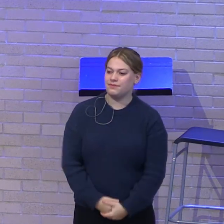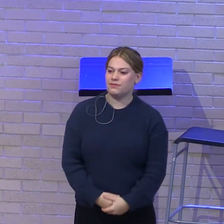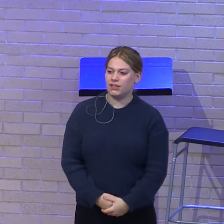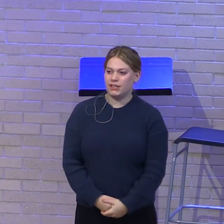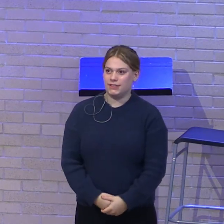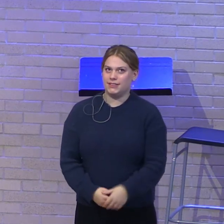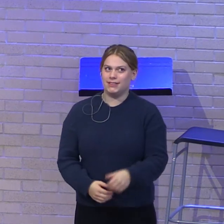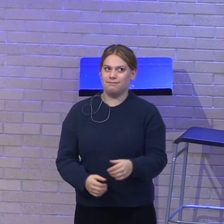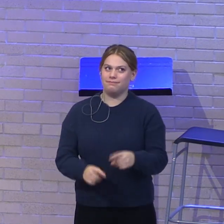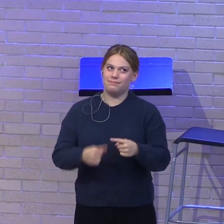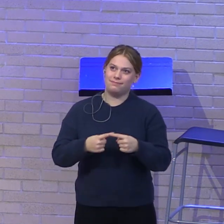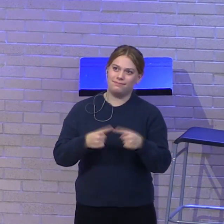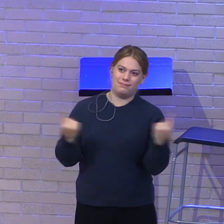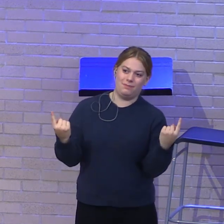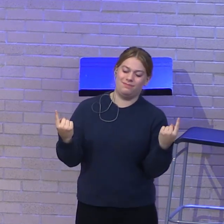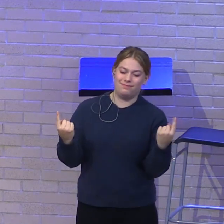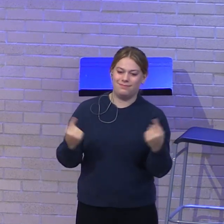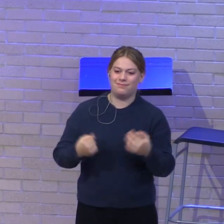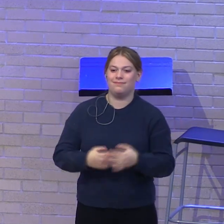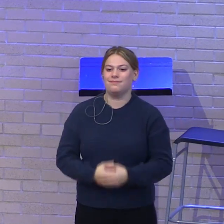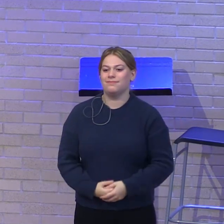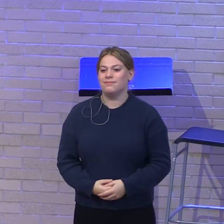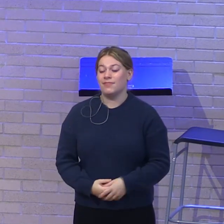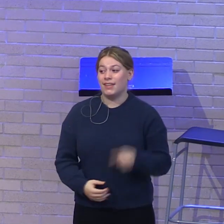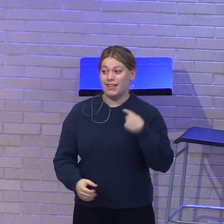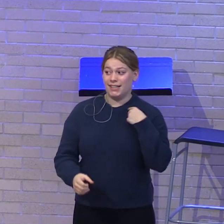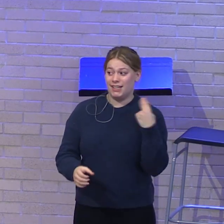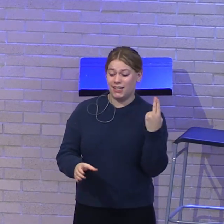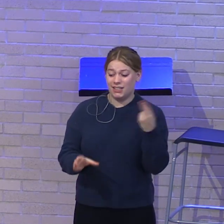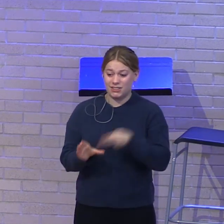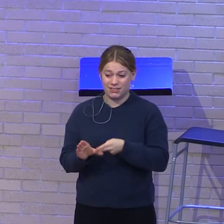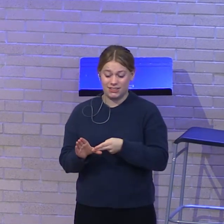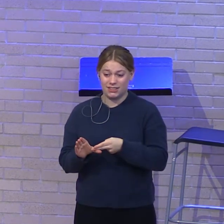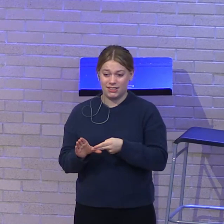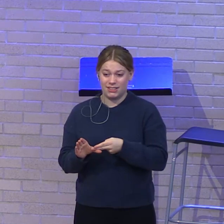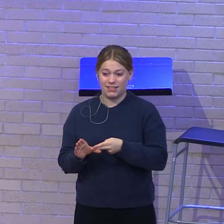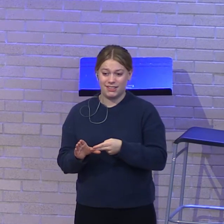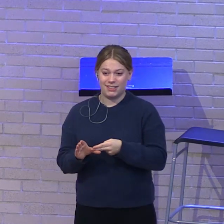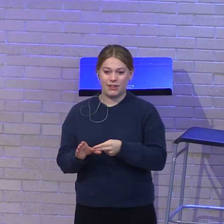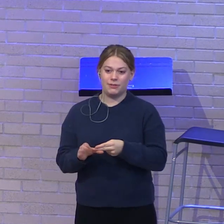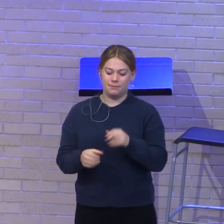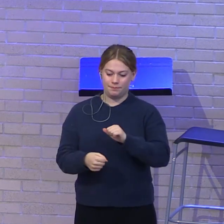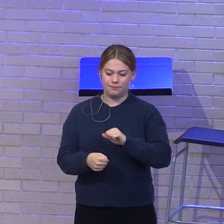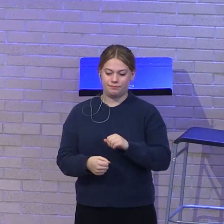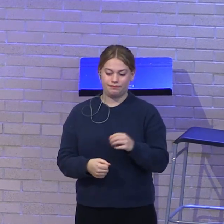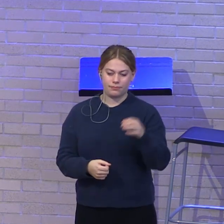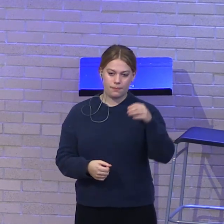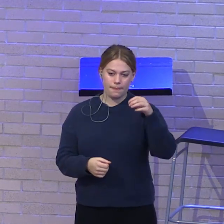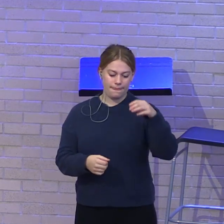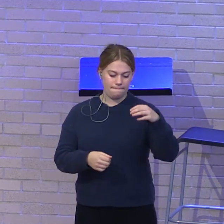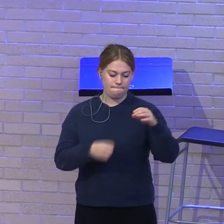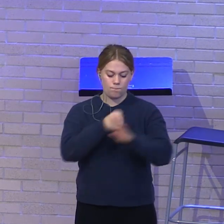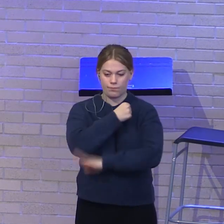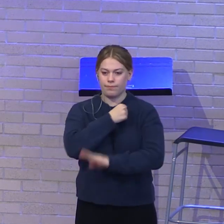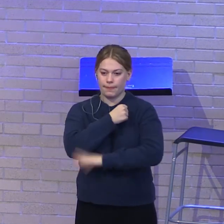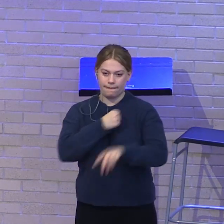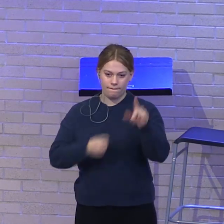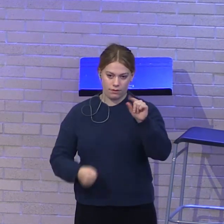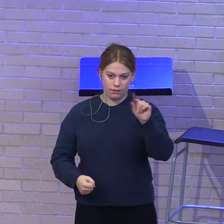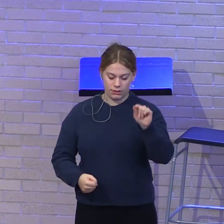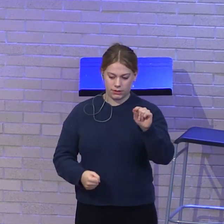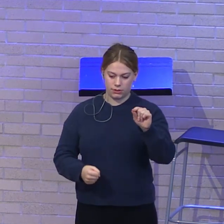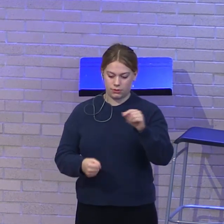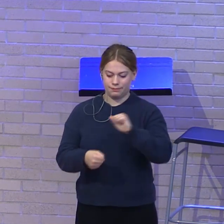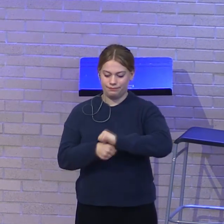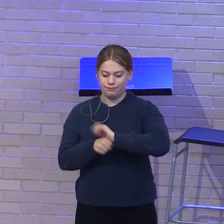polar opposite of that. Especially when I joined during the fall of 2020, kind of in the peak of COVID, and the program